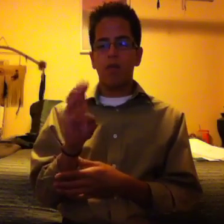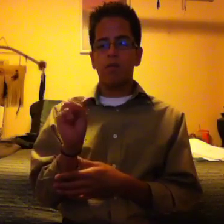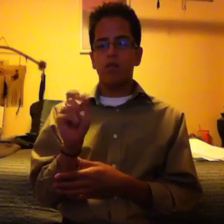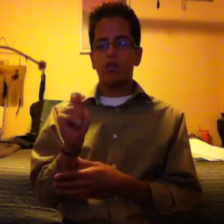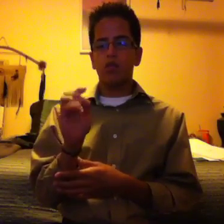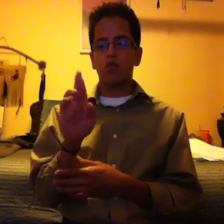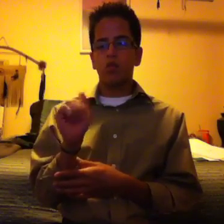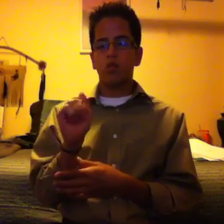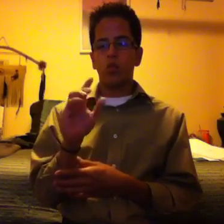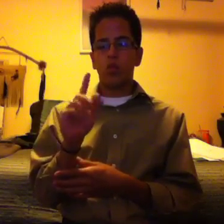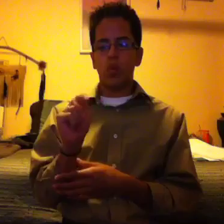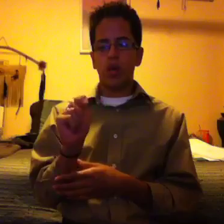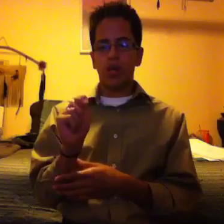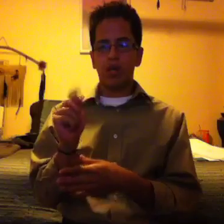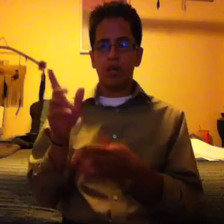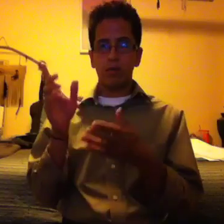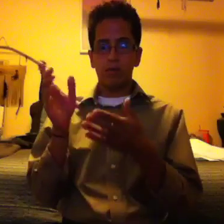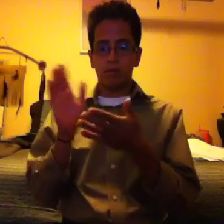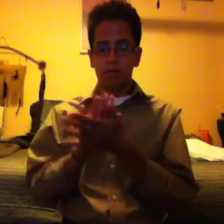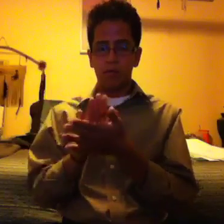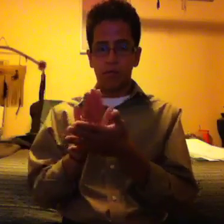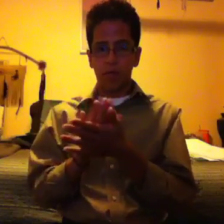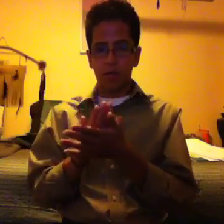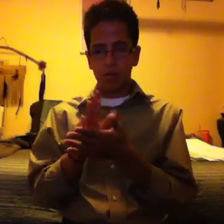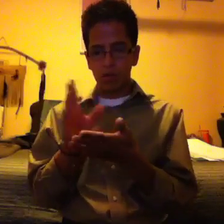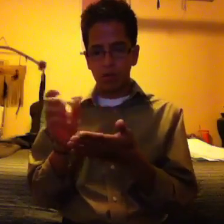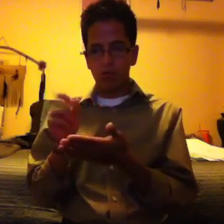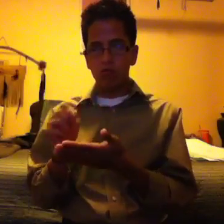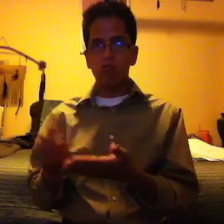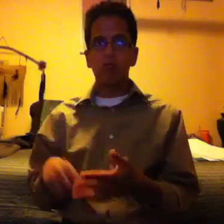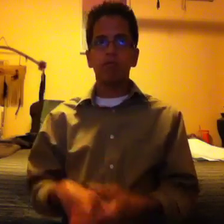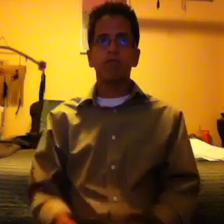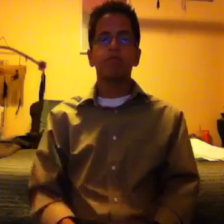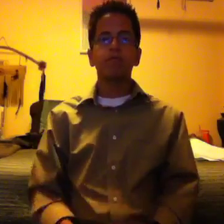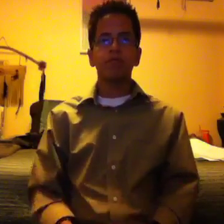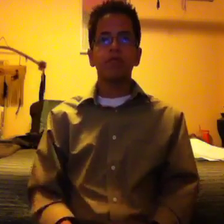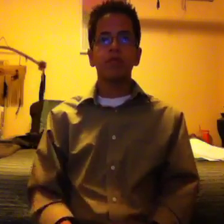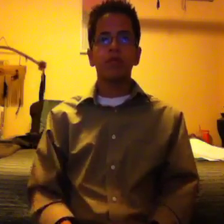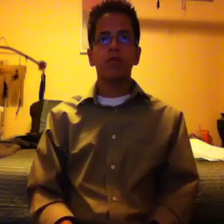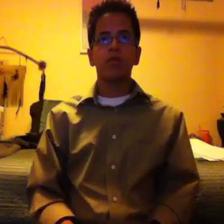to add some content to what would otherwise be sort of vacuous English courses.